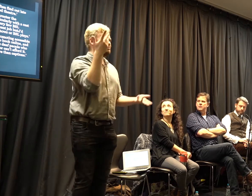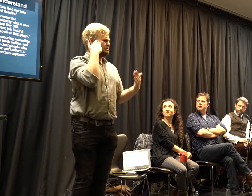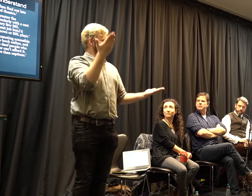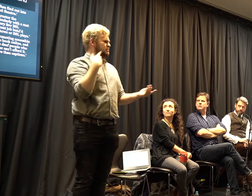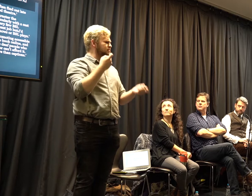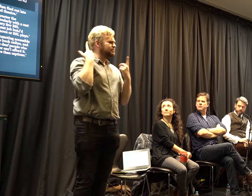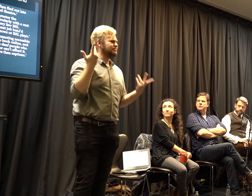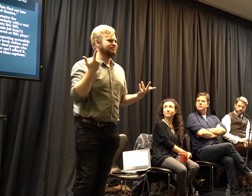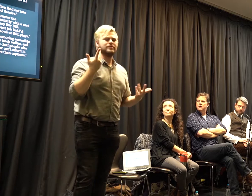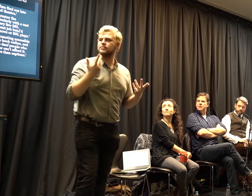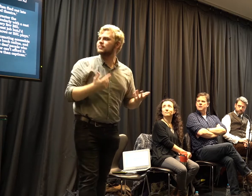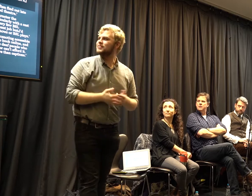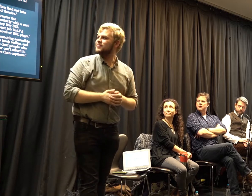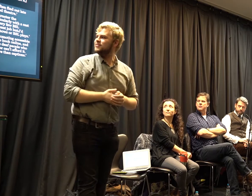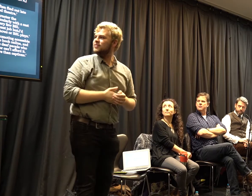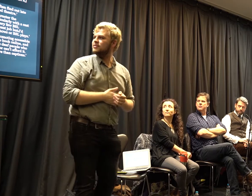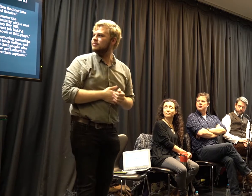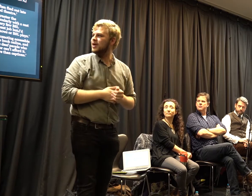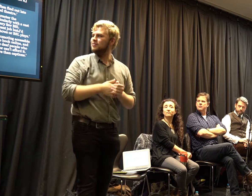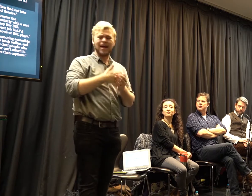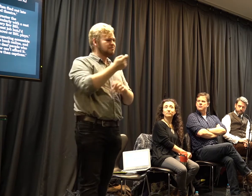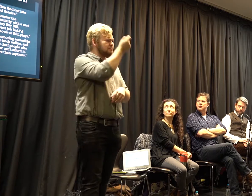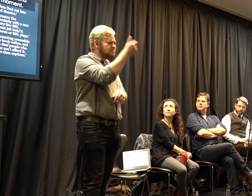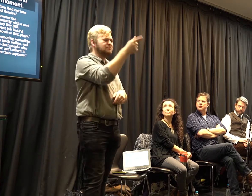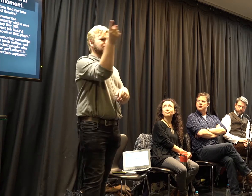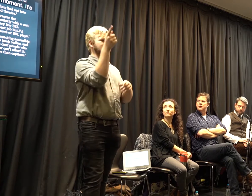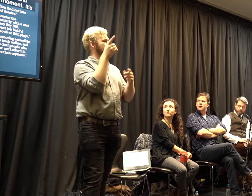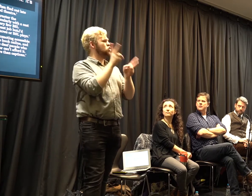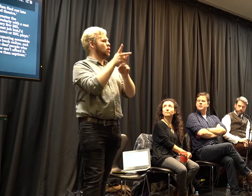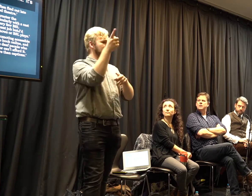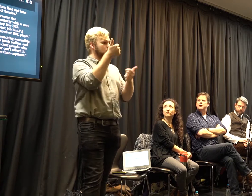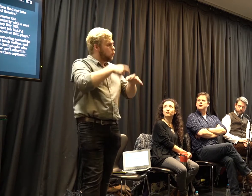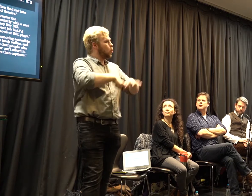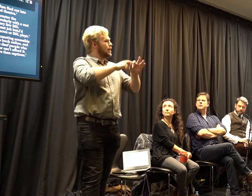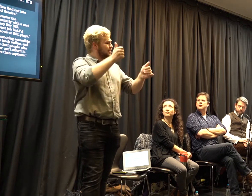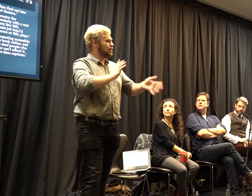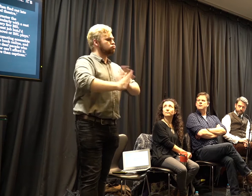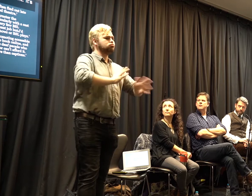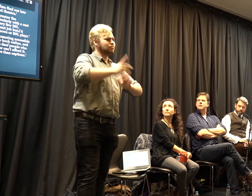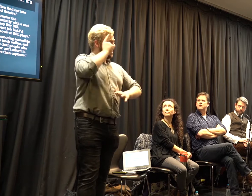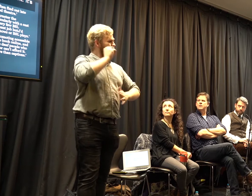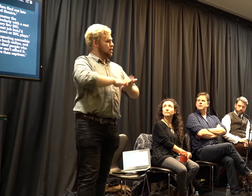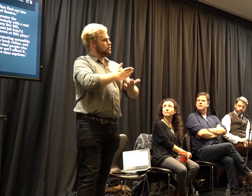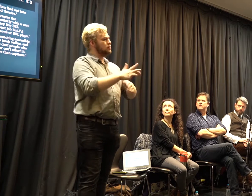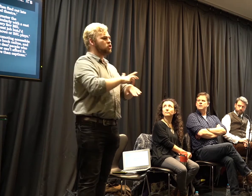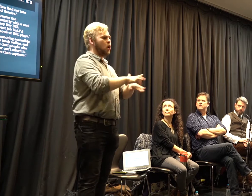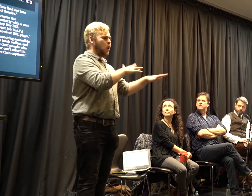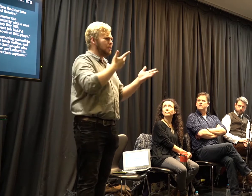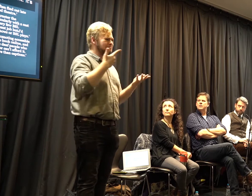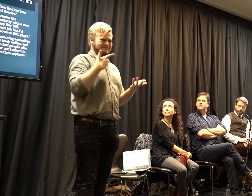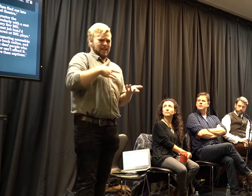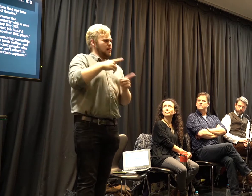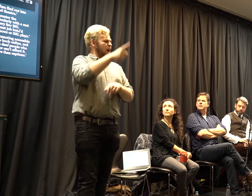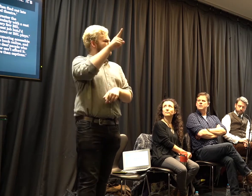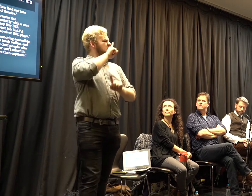is being interpreted at what moment. It's very difficult to access the play by this. Even if the